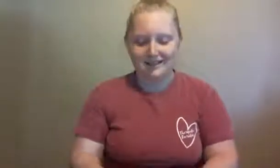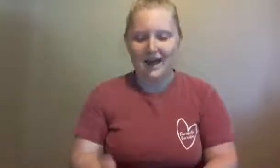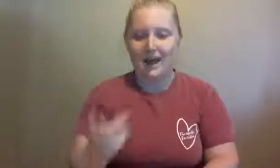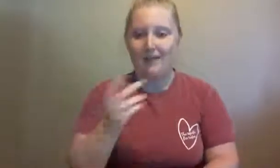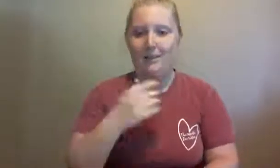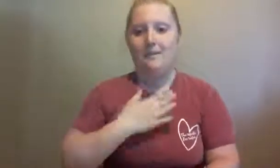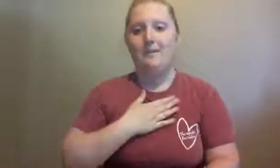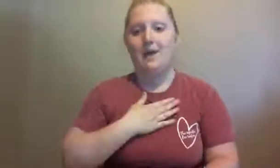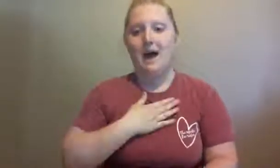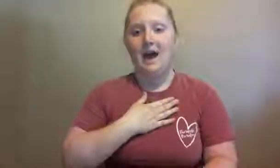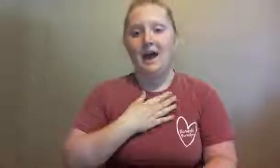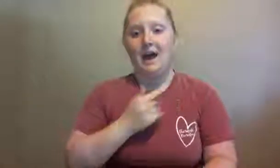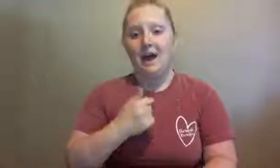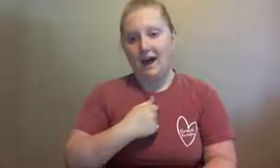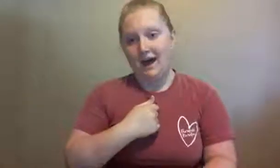I have